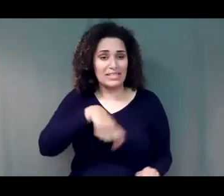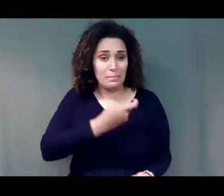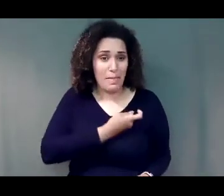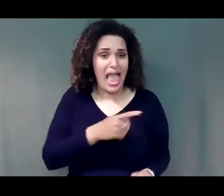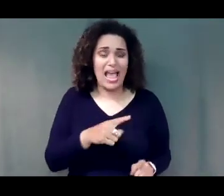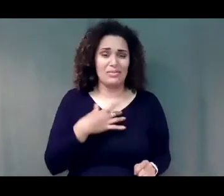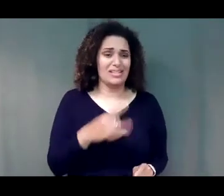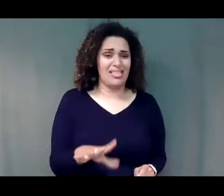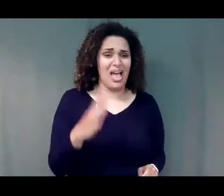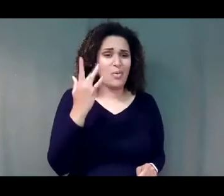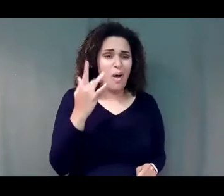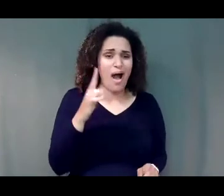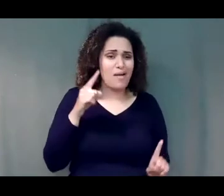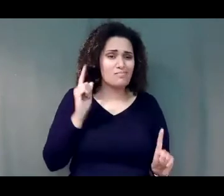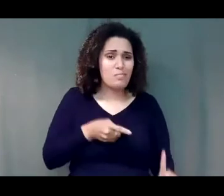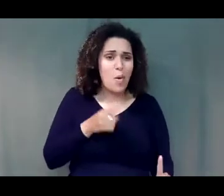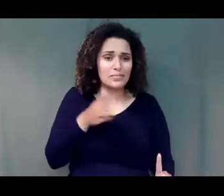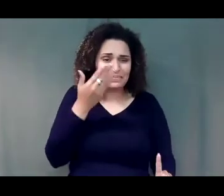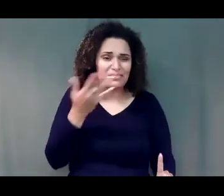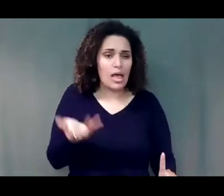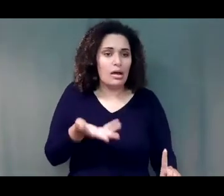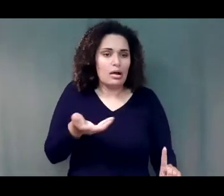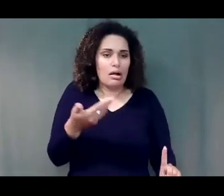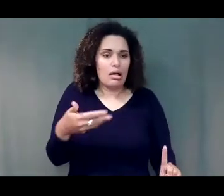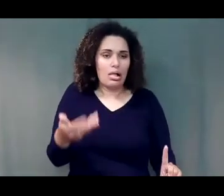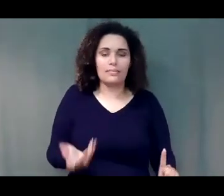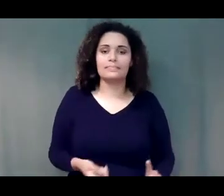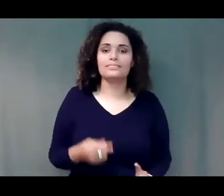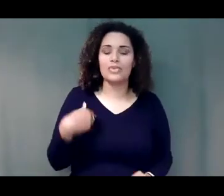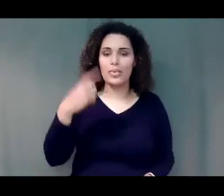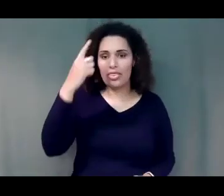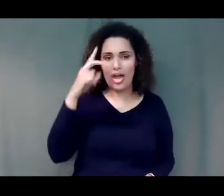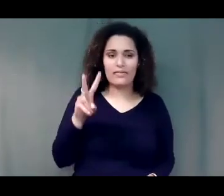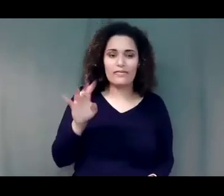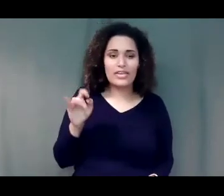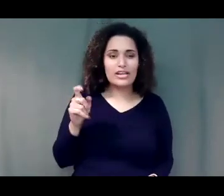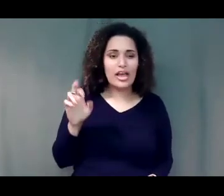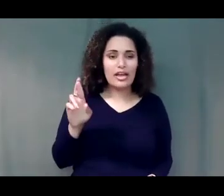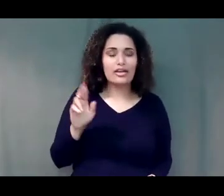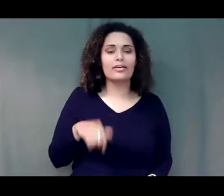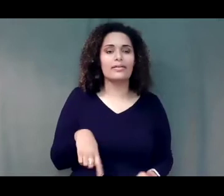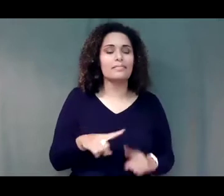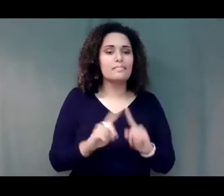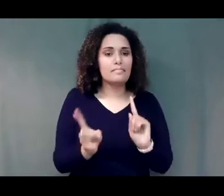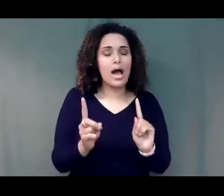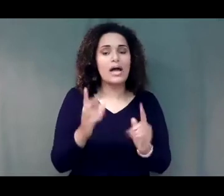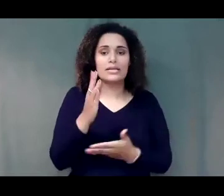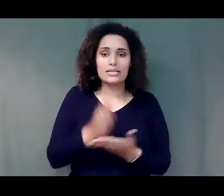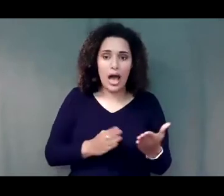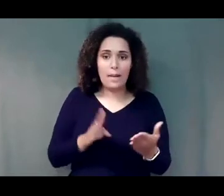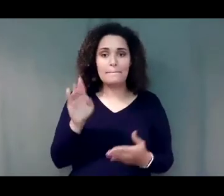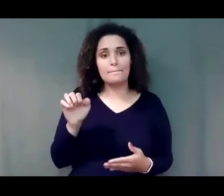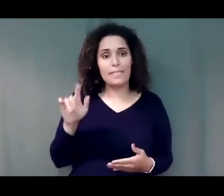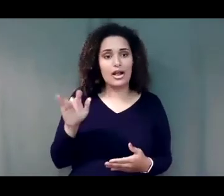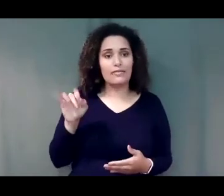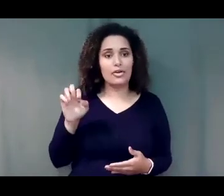they had lost all of the beauty, right, the prettiness of them. That was where we thought of Viognier. And then we had some that had been barrel fermented, and they still